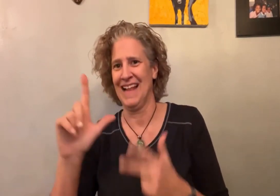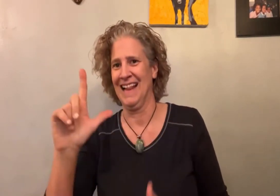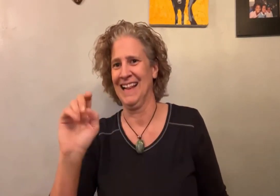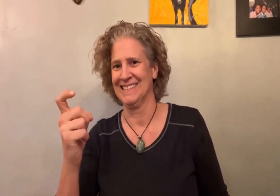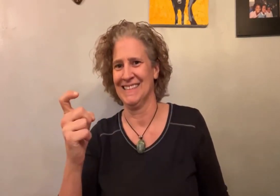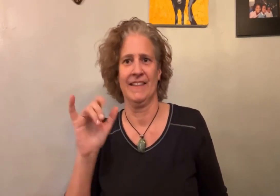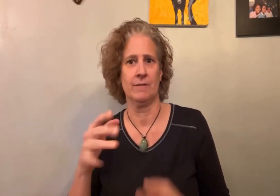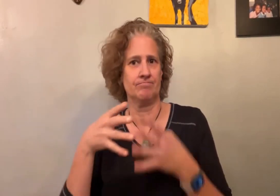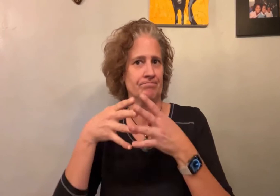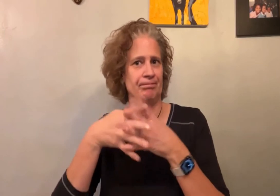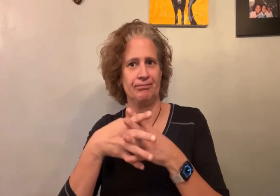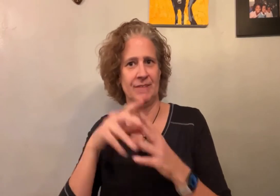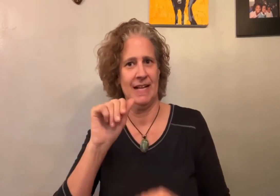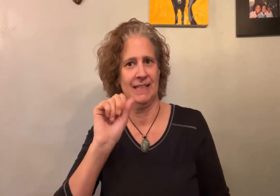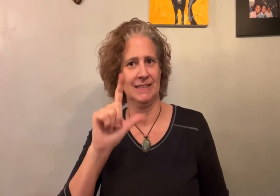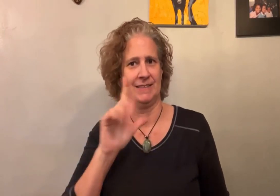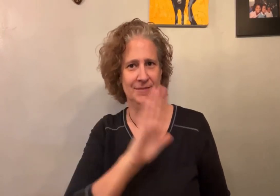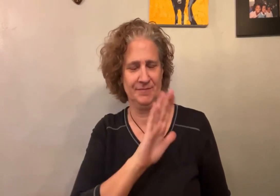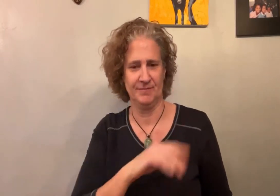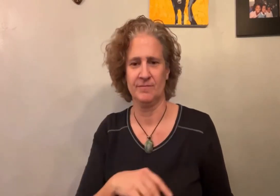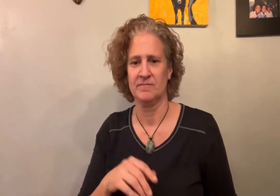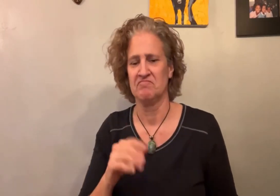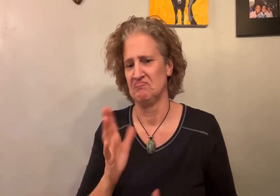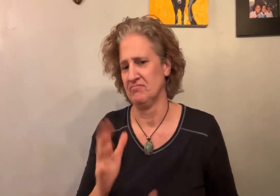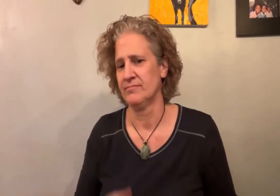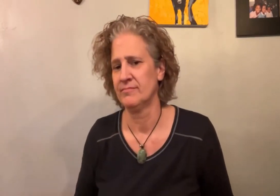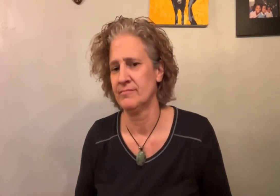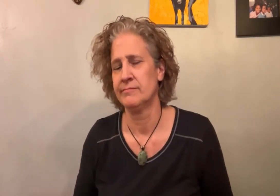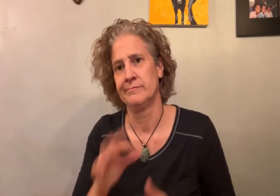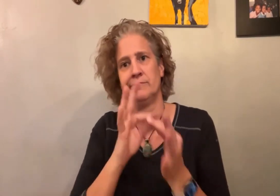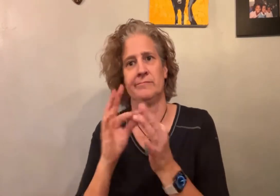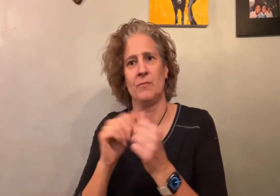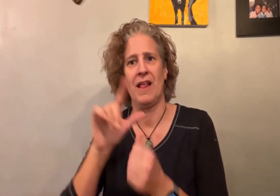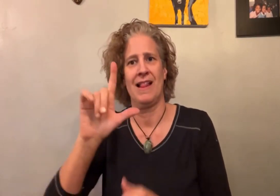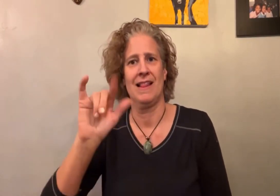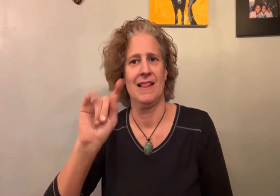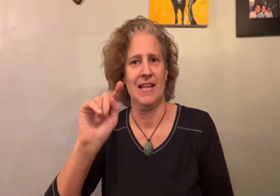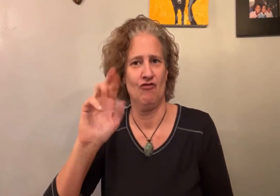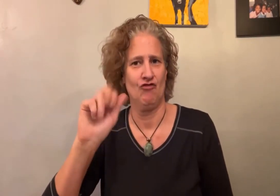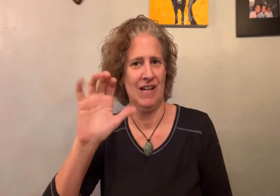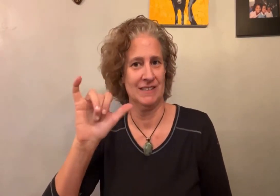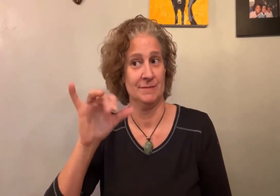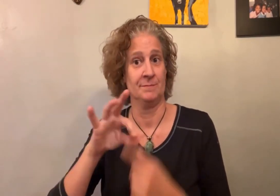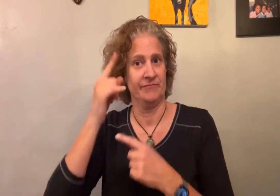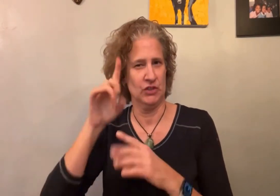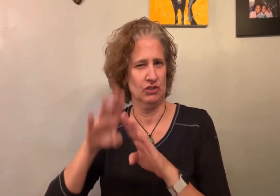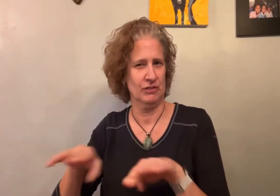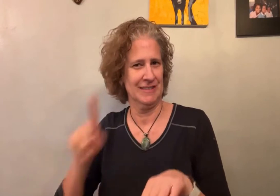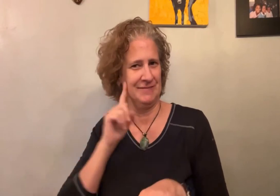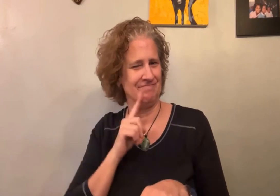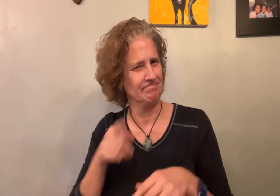concepts, and then rapid fingerspelling for content that has already been introduced, and then lastly, as I mentioned, lexicalized